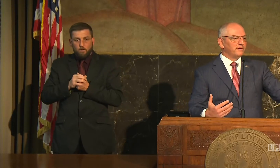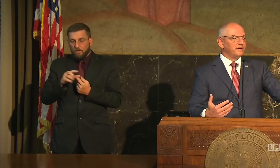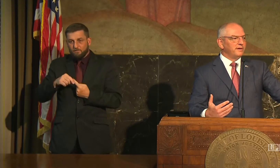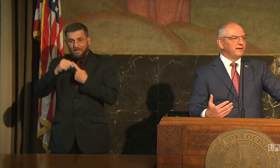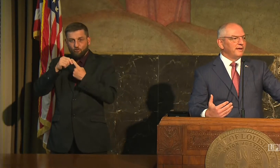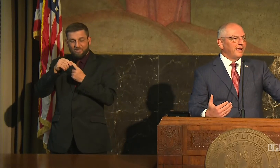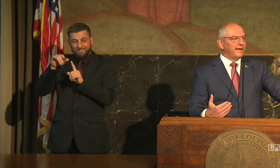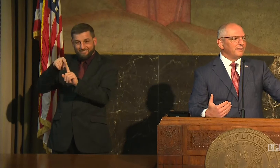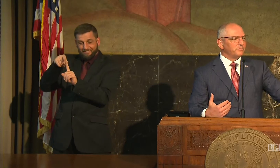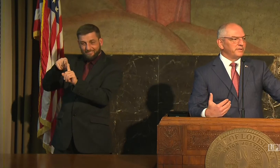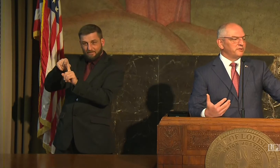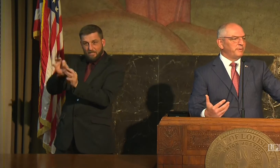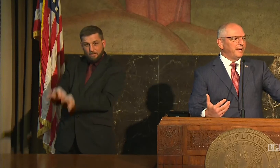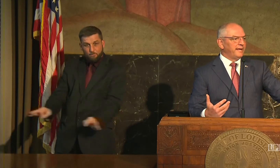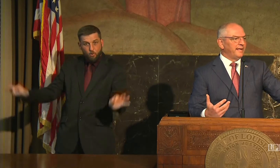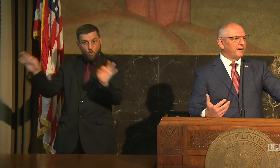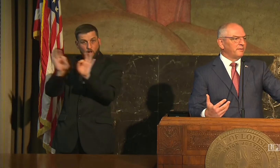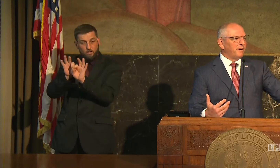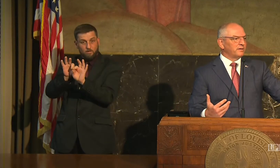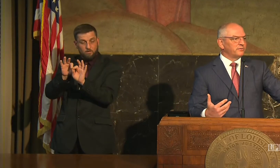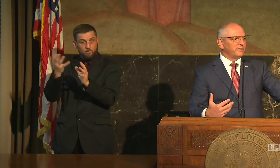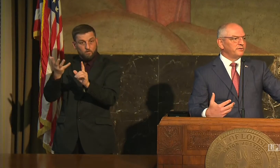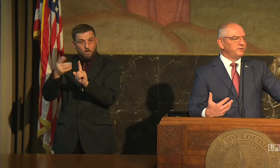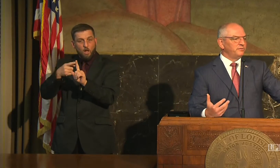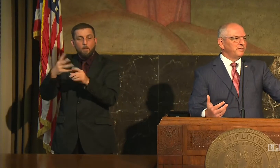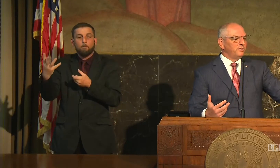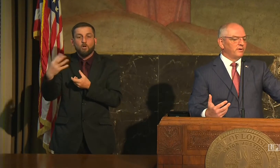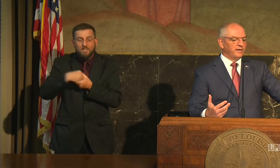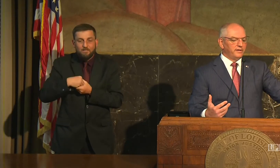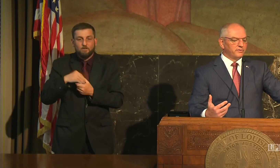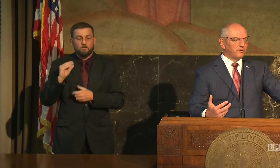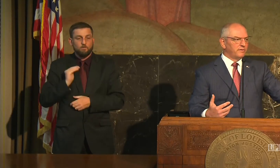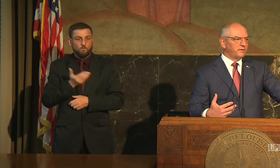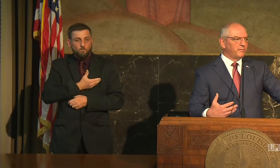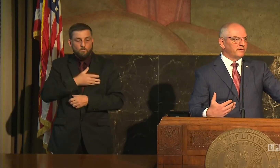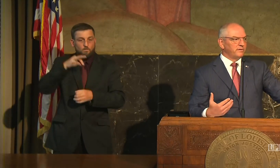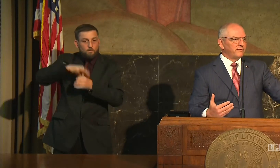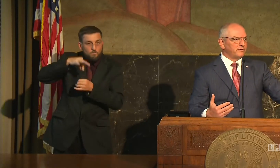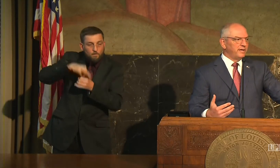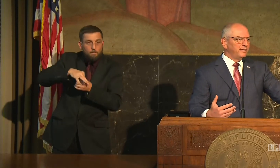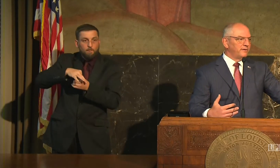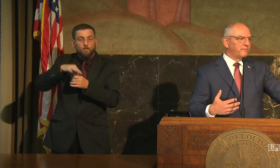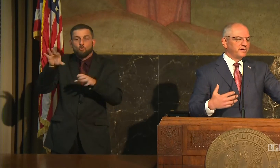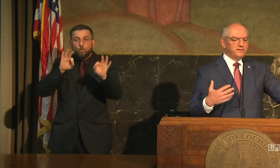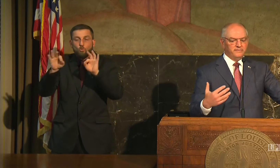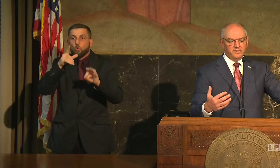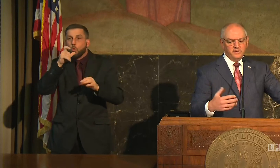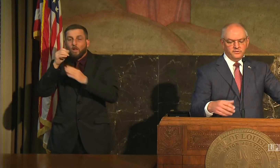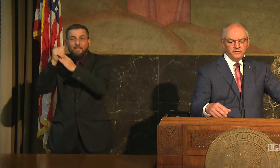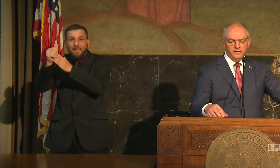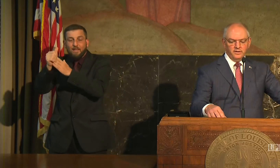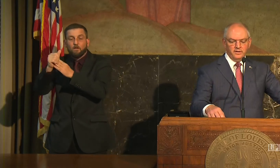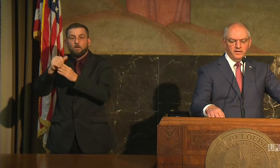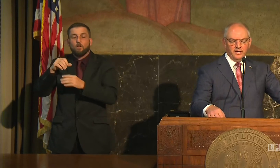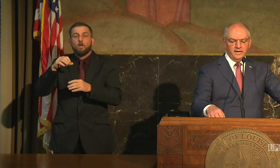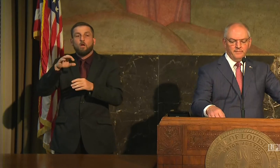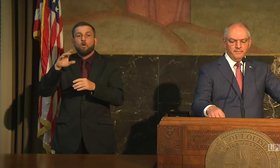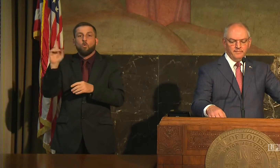so important as participating in our democracy and choosing who our leaders are in the direction of our state, the direction of our